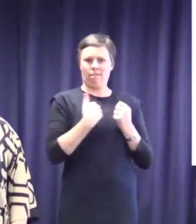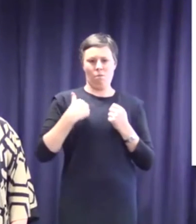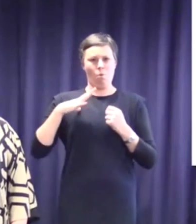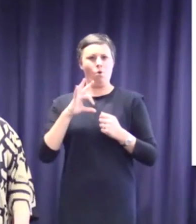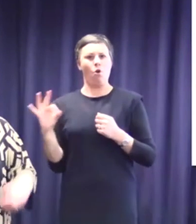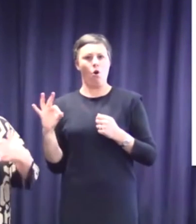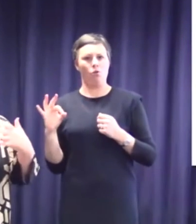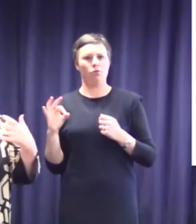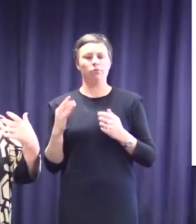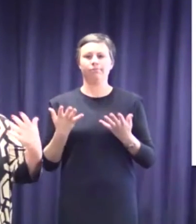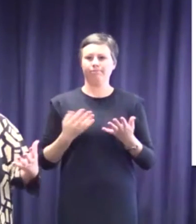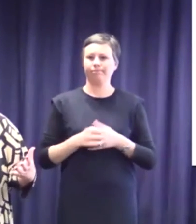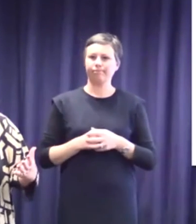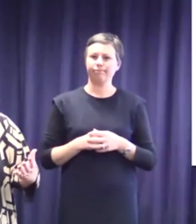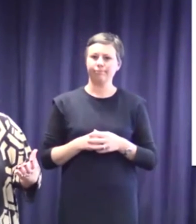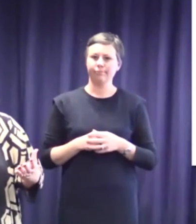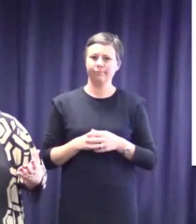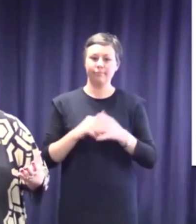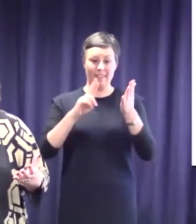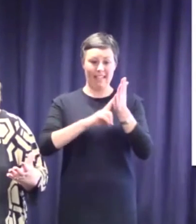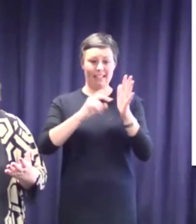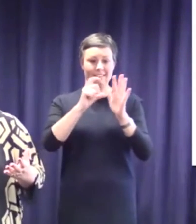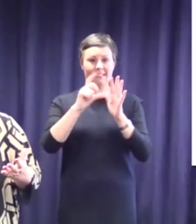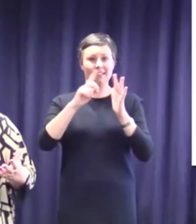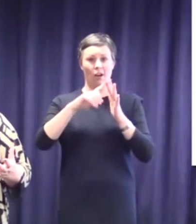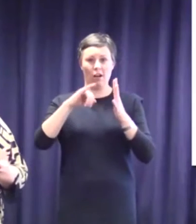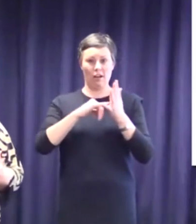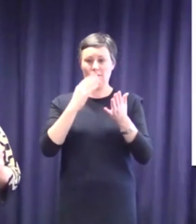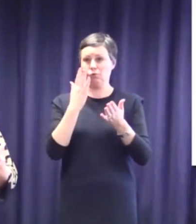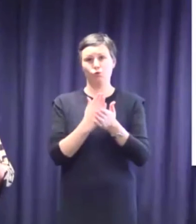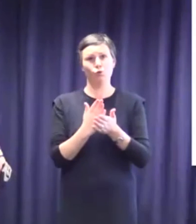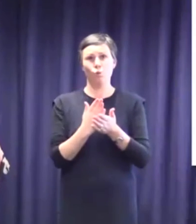And, you know, the NDIS is a fantastic